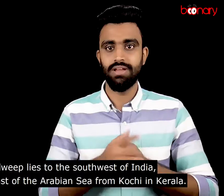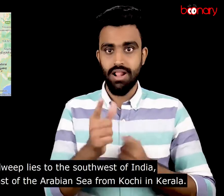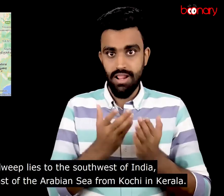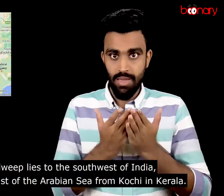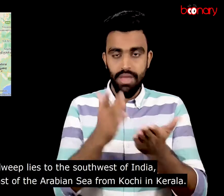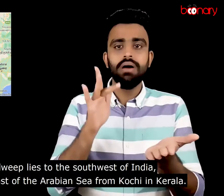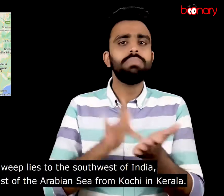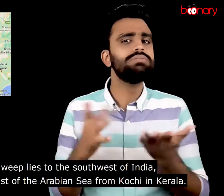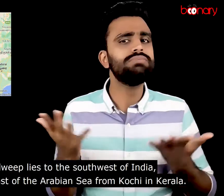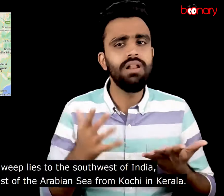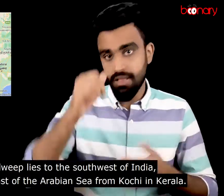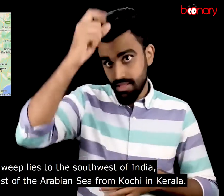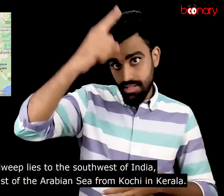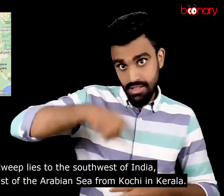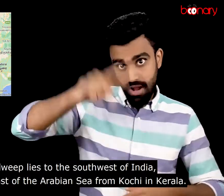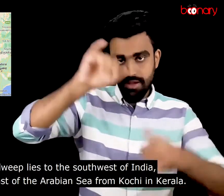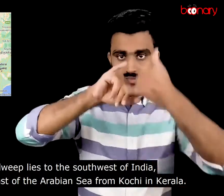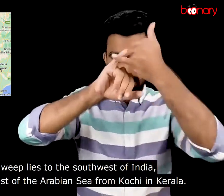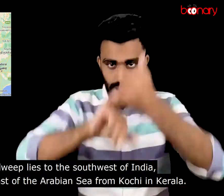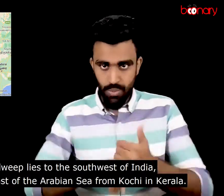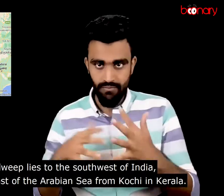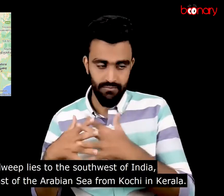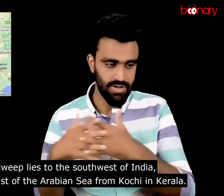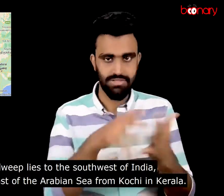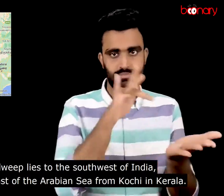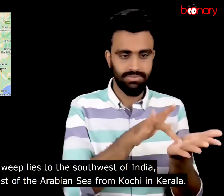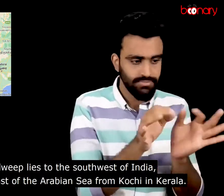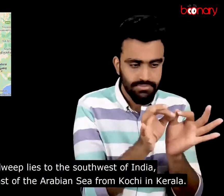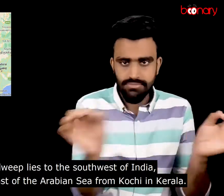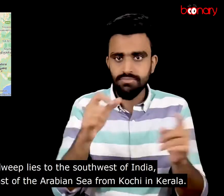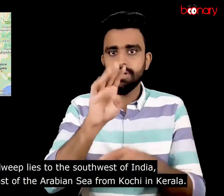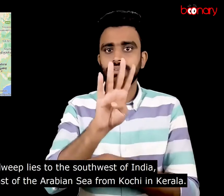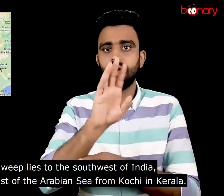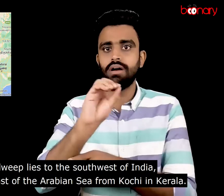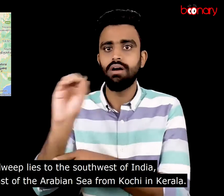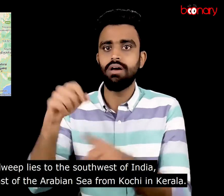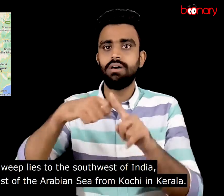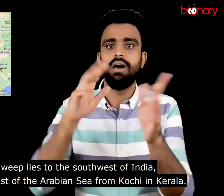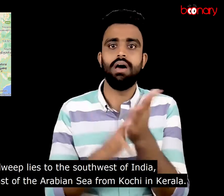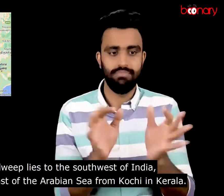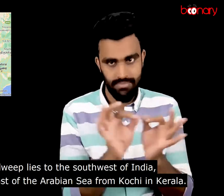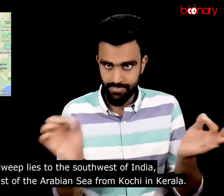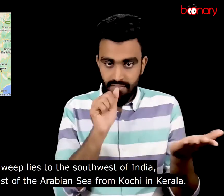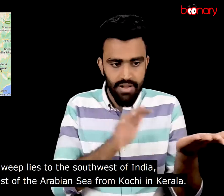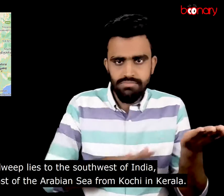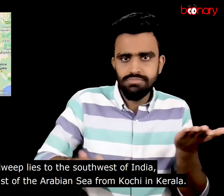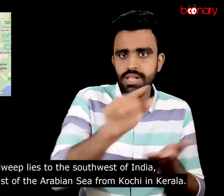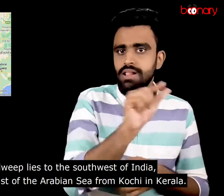Lakshadeep lies to the southwest of India, 400 km off coast of the Arabian Sea